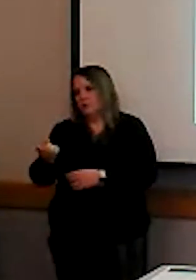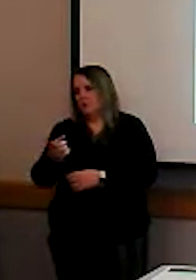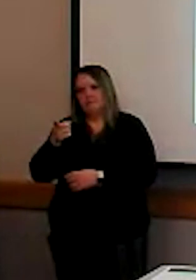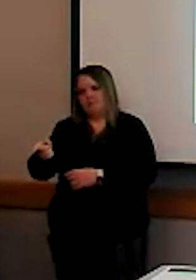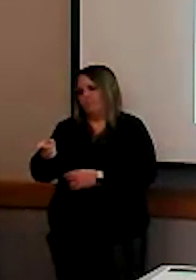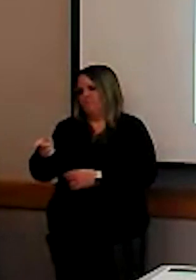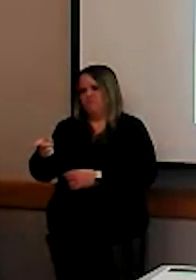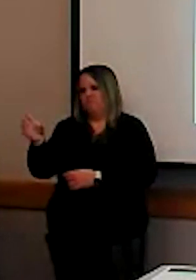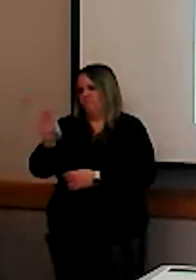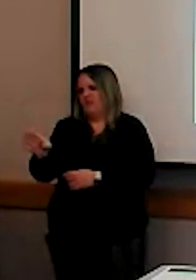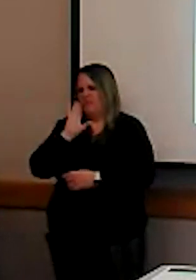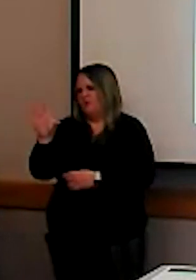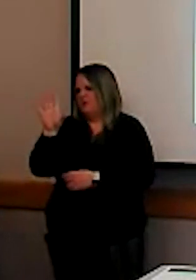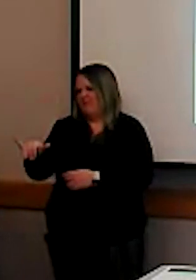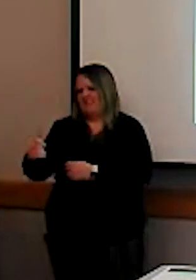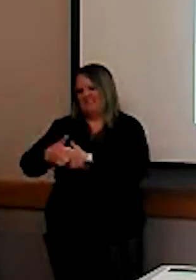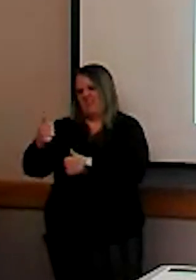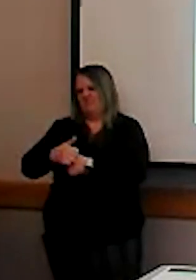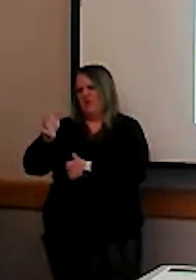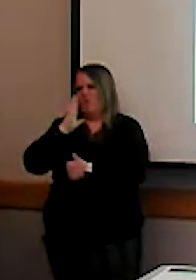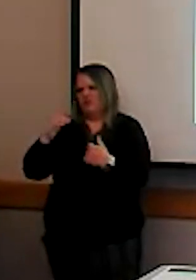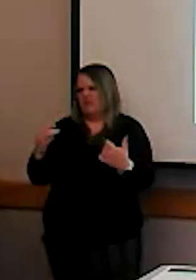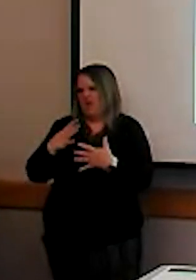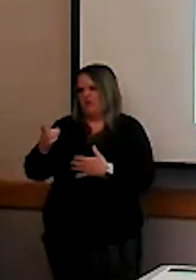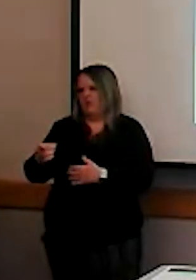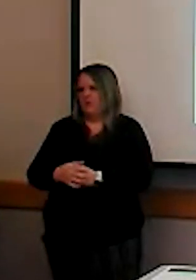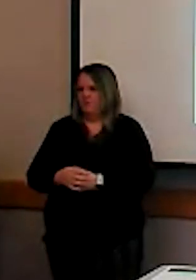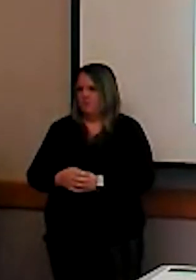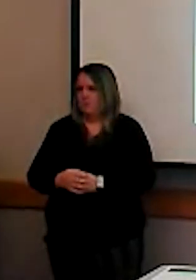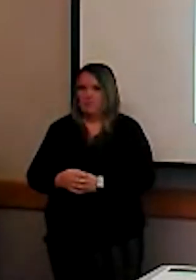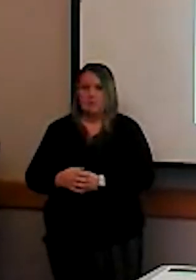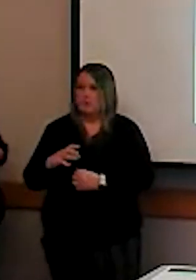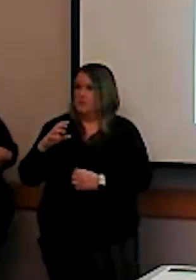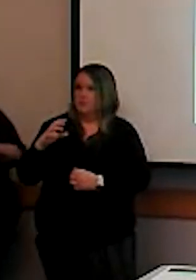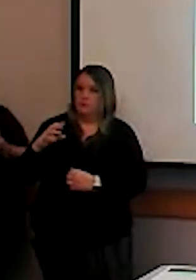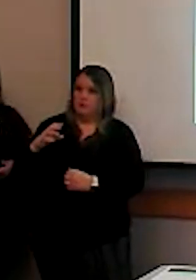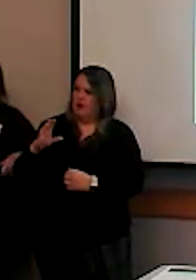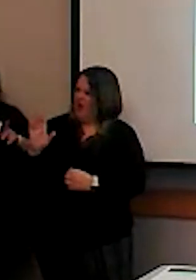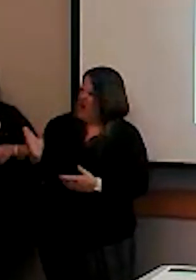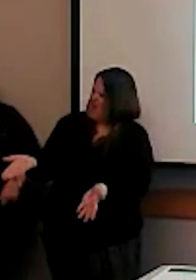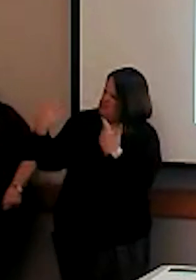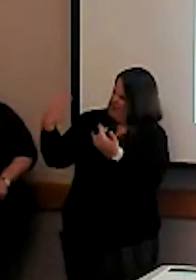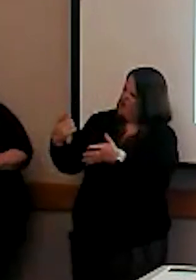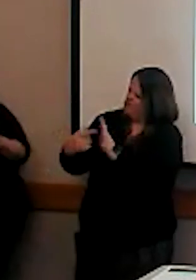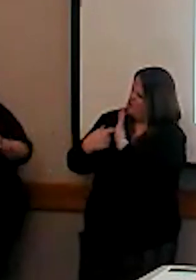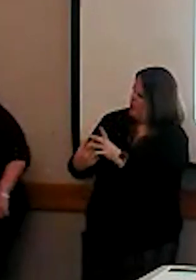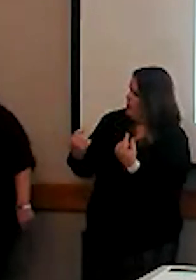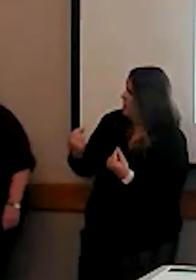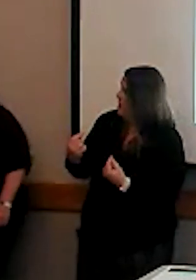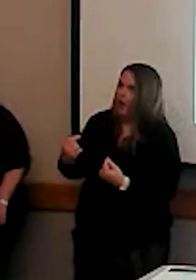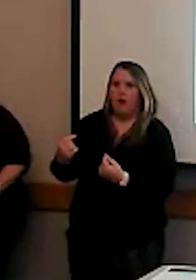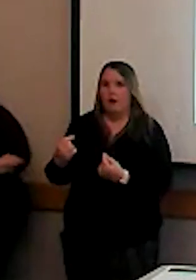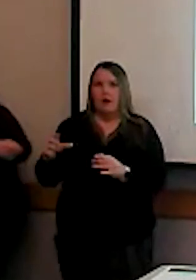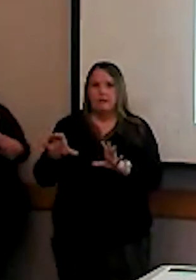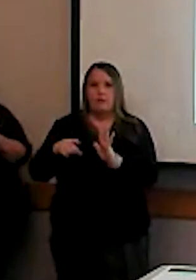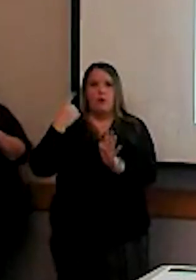"Oh, you're not going to be able to do that. That's dangerous. It's going to scare you." She was, as soon as I said, "Come here, you can do this." And she did